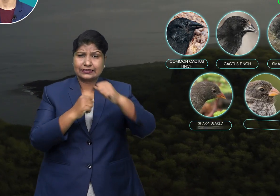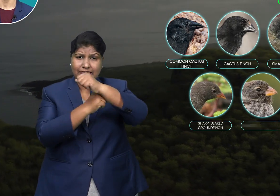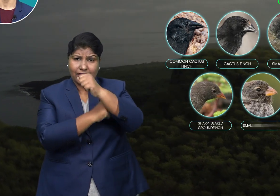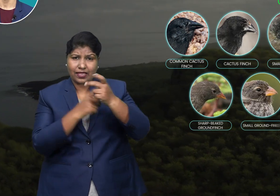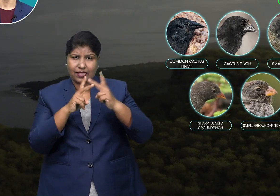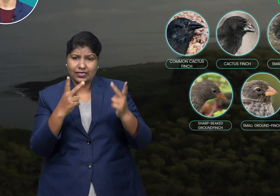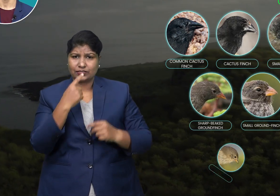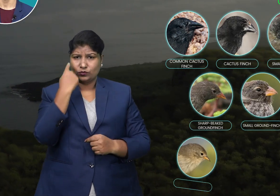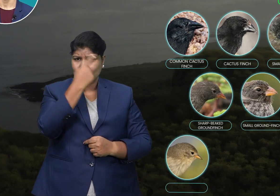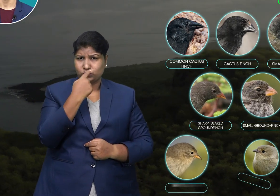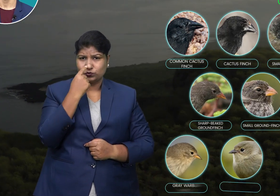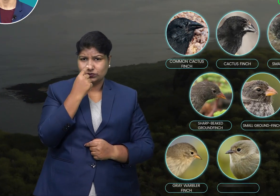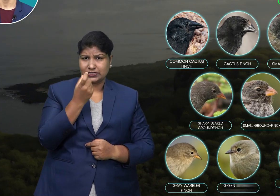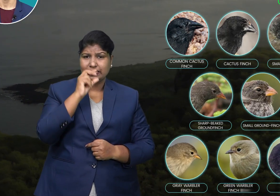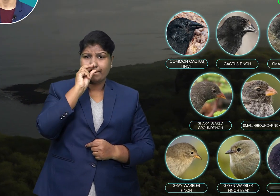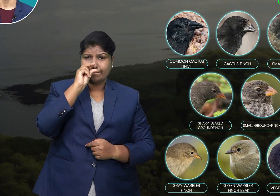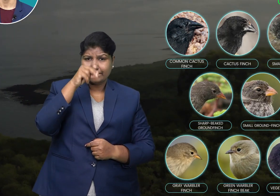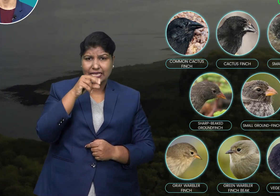beak?